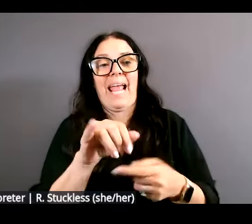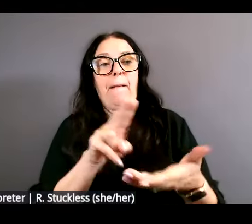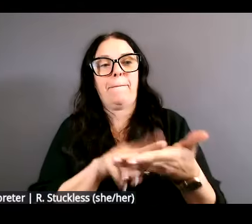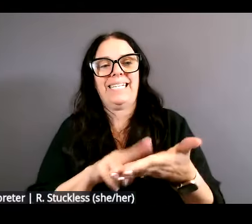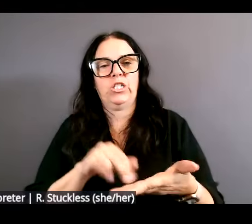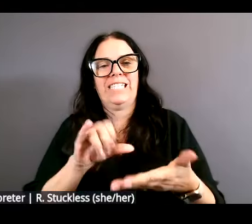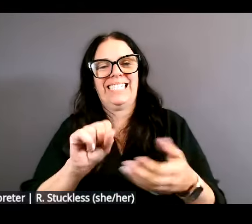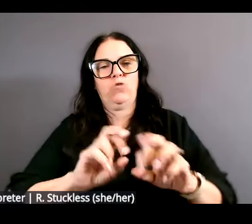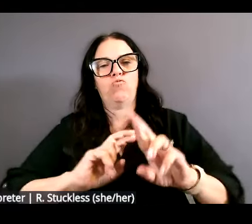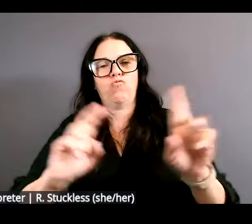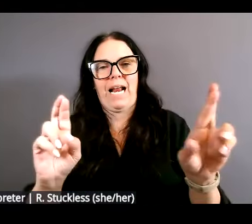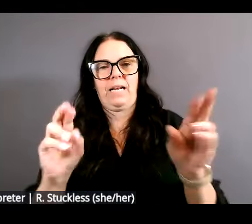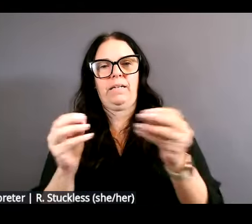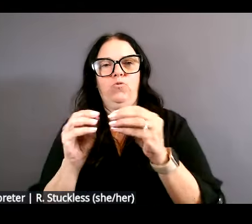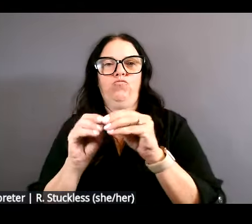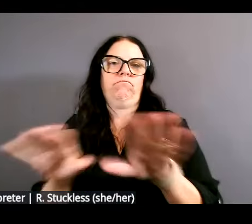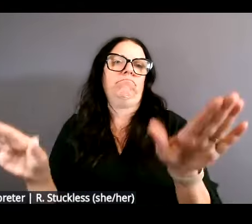circulate to the public.